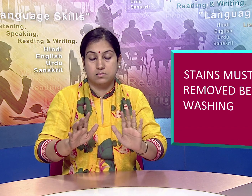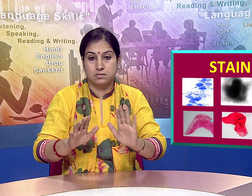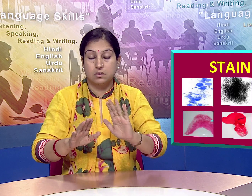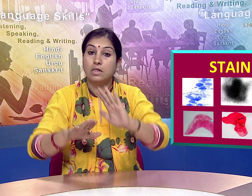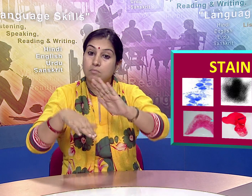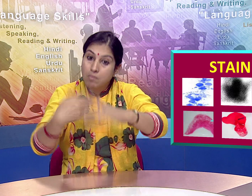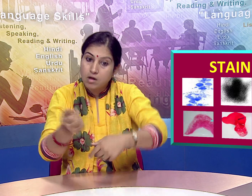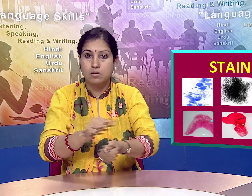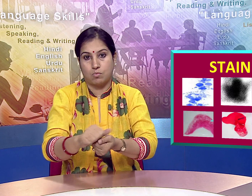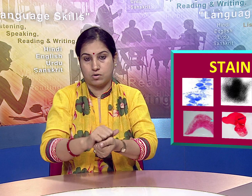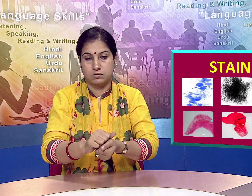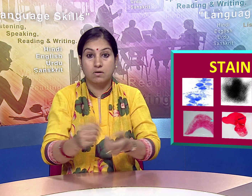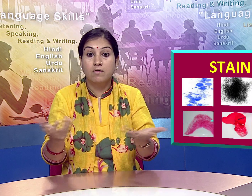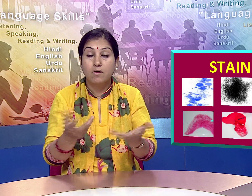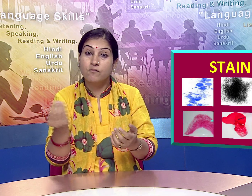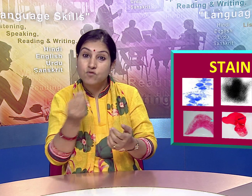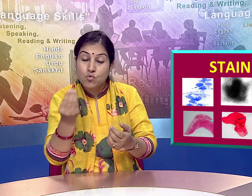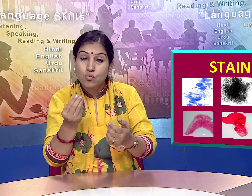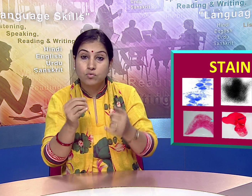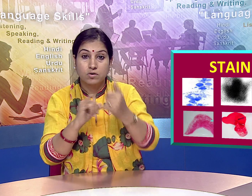as some of the stains